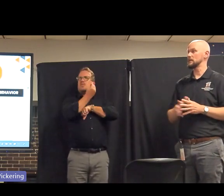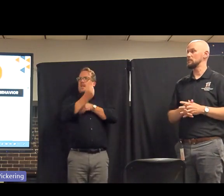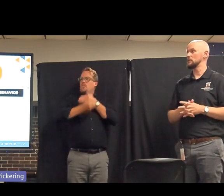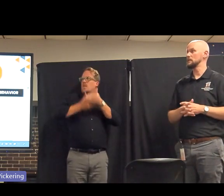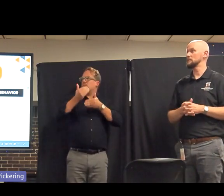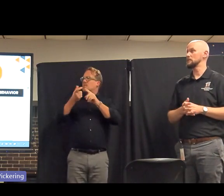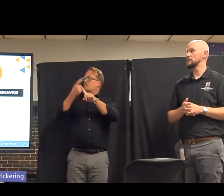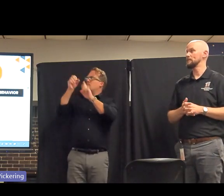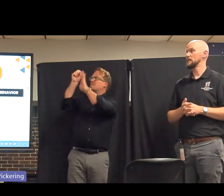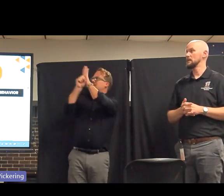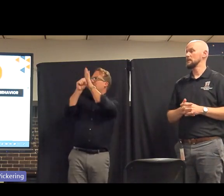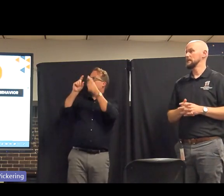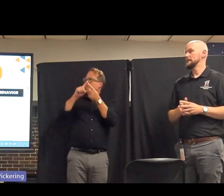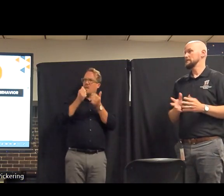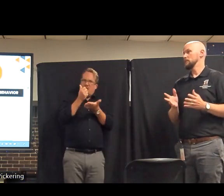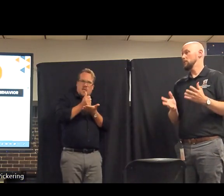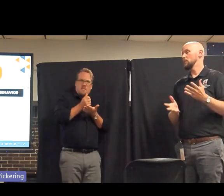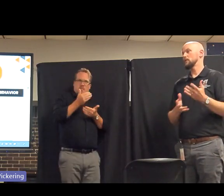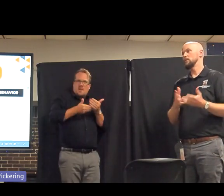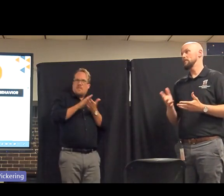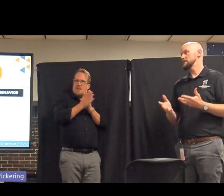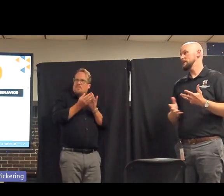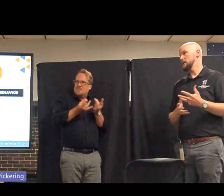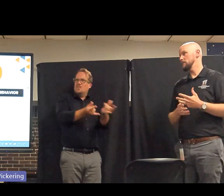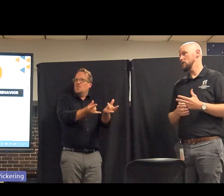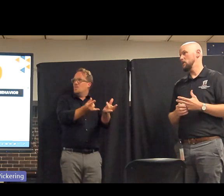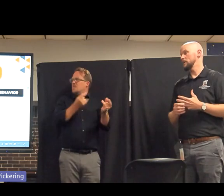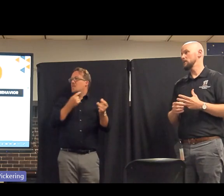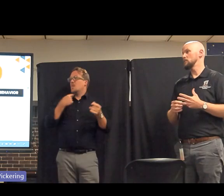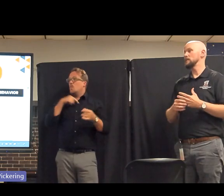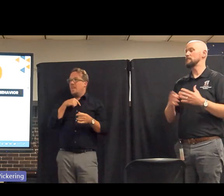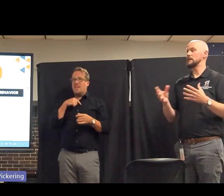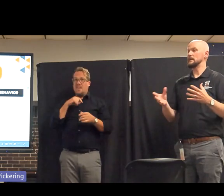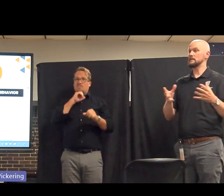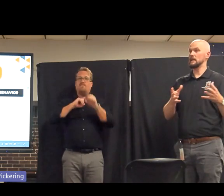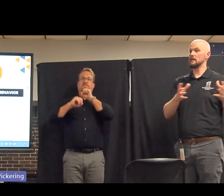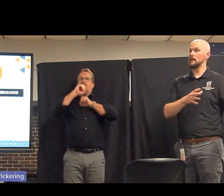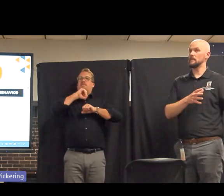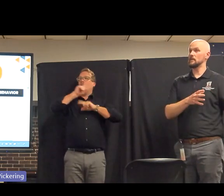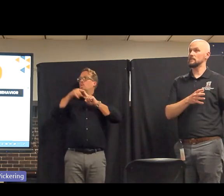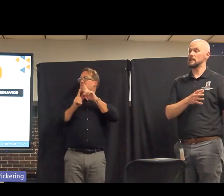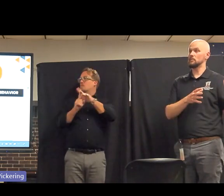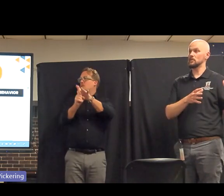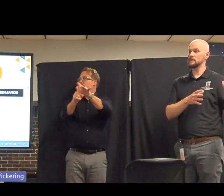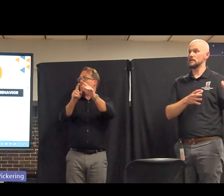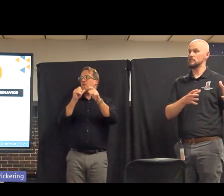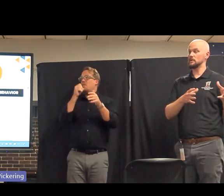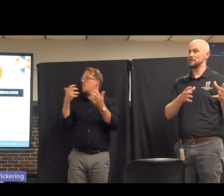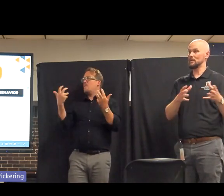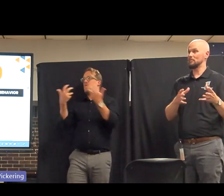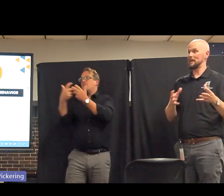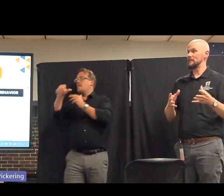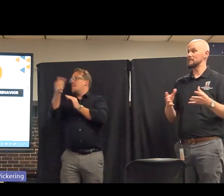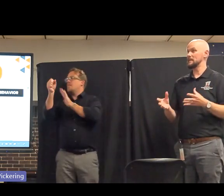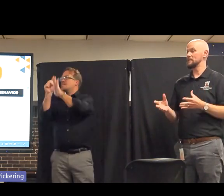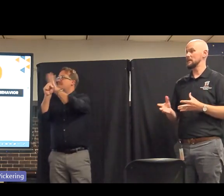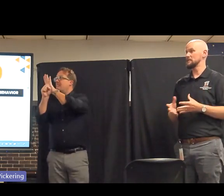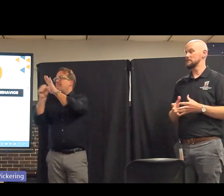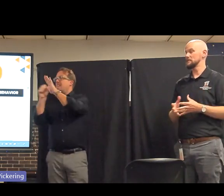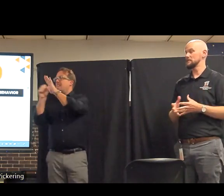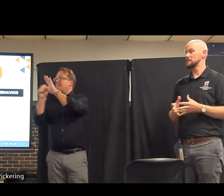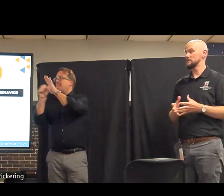those things out for us. So we work through them as they come along. We don't really fit inside a lot of the other state purchasing because we don't buy the